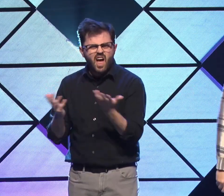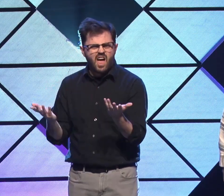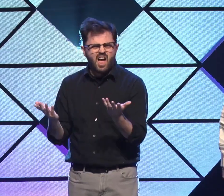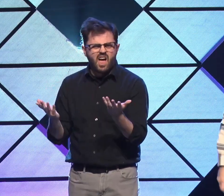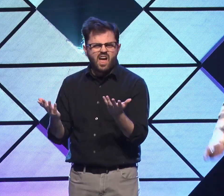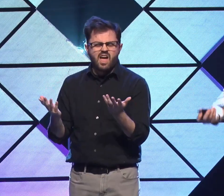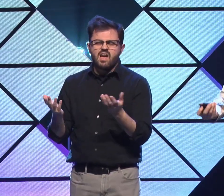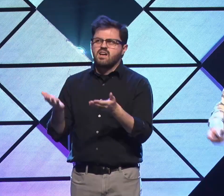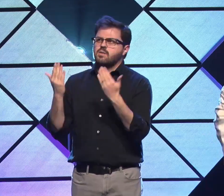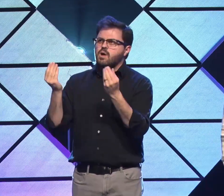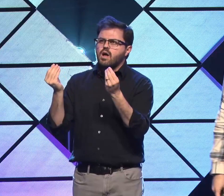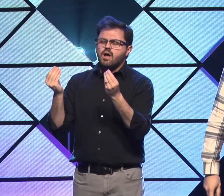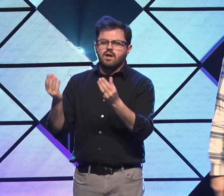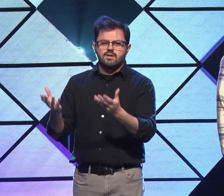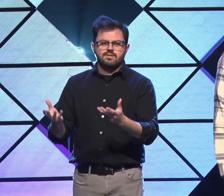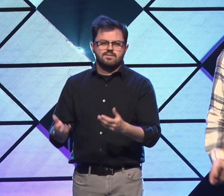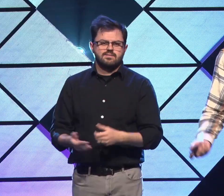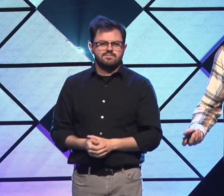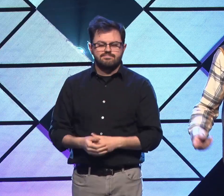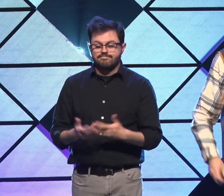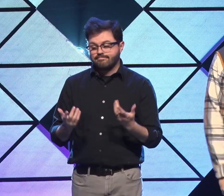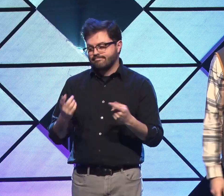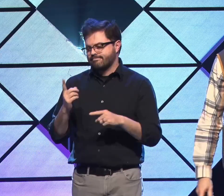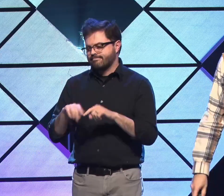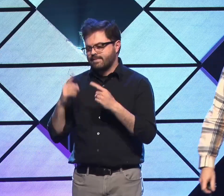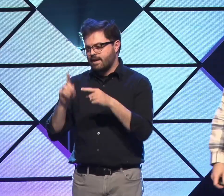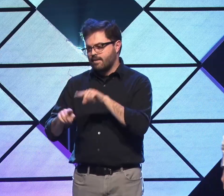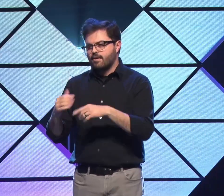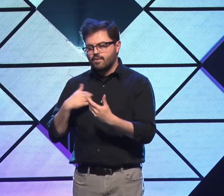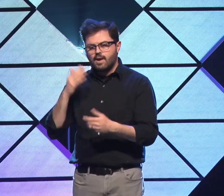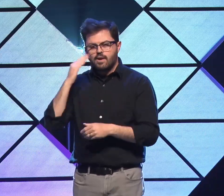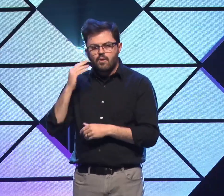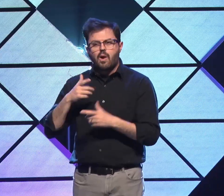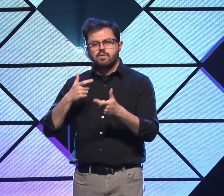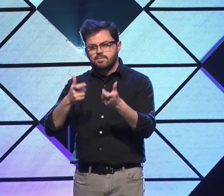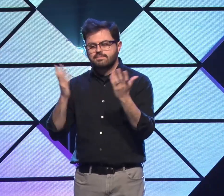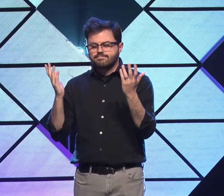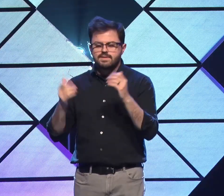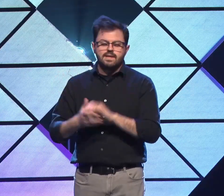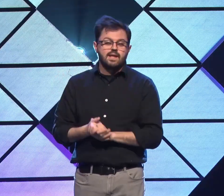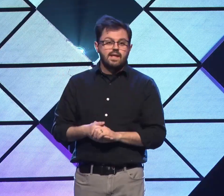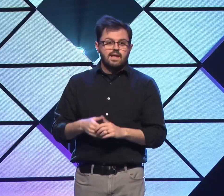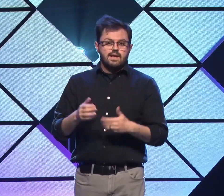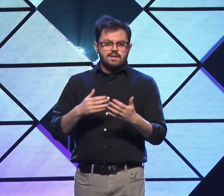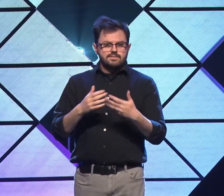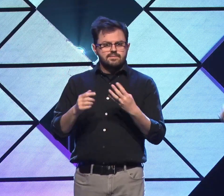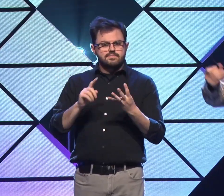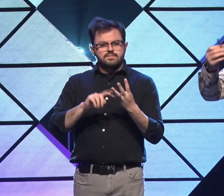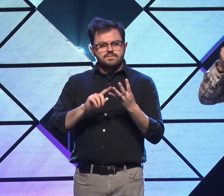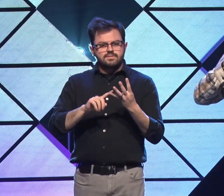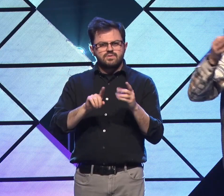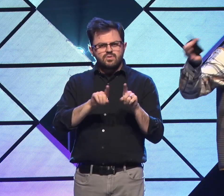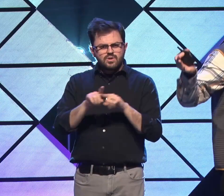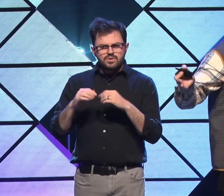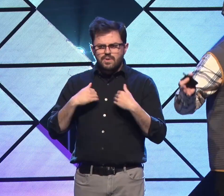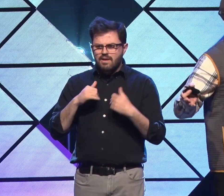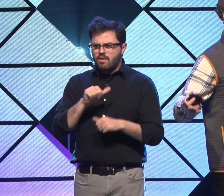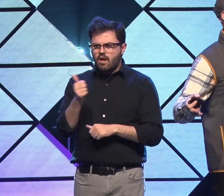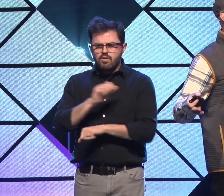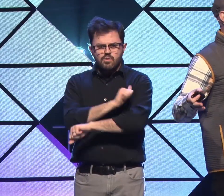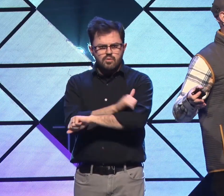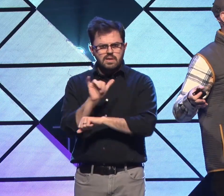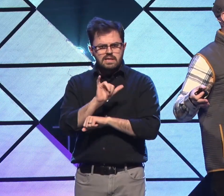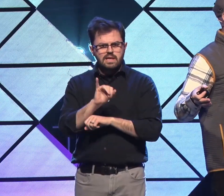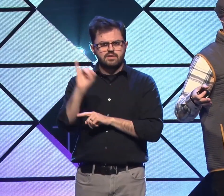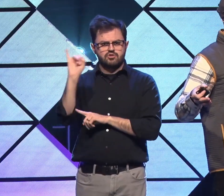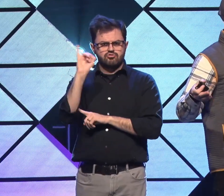just kidding. I can't argue with it. I was speeding. Okay, so there's traffic cameras, right? And then there's even things like the insurance